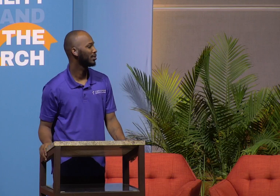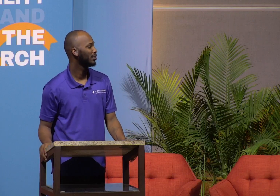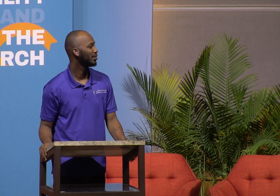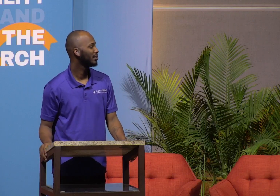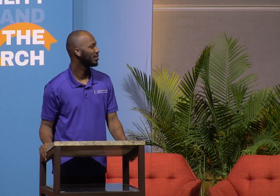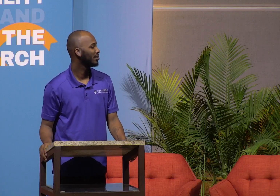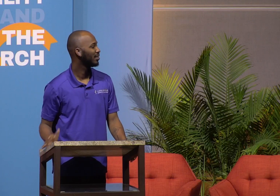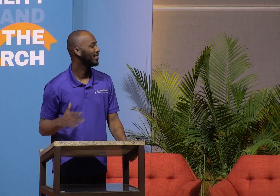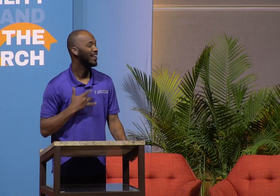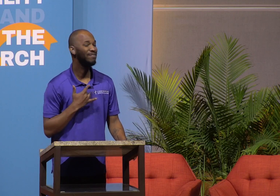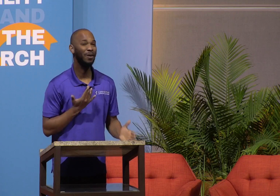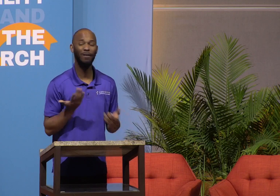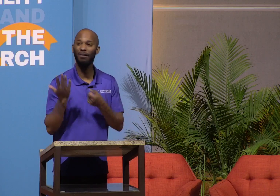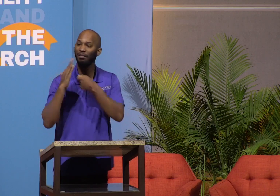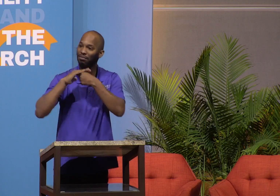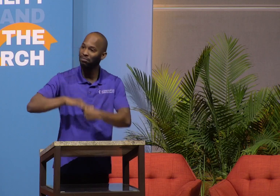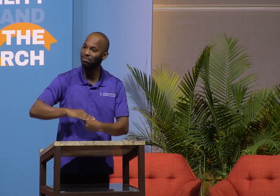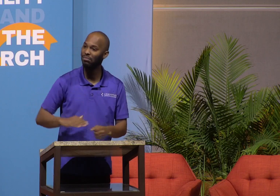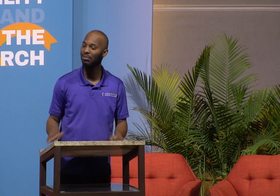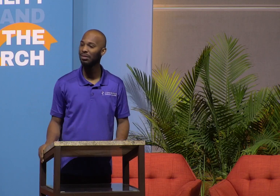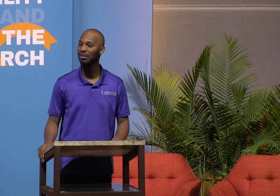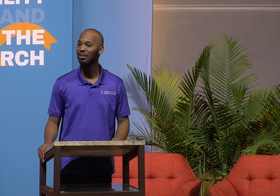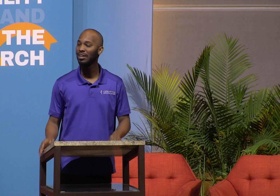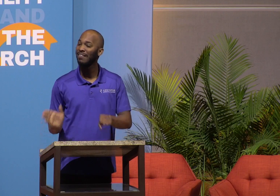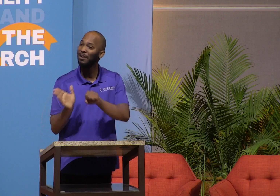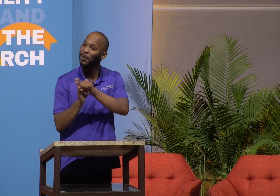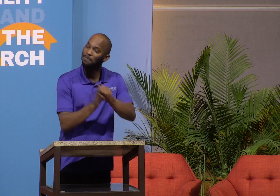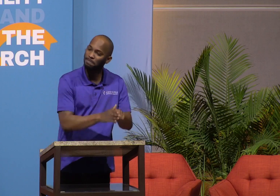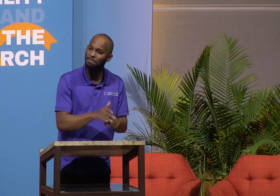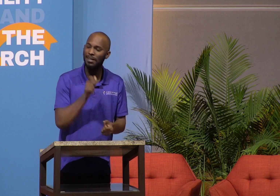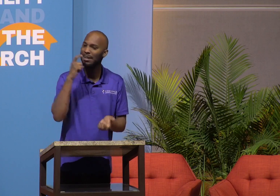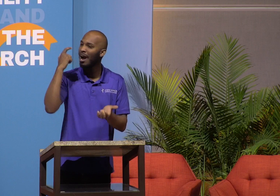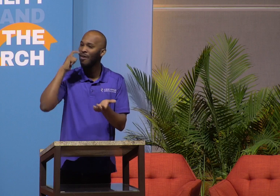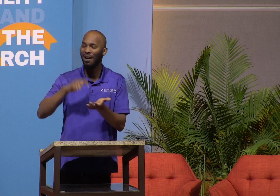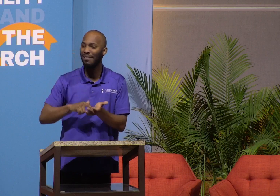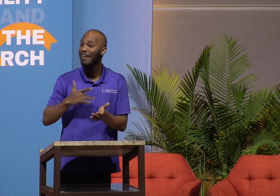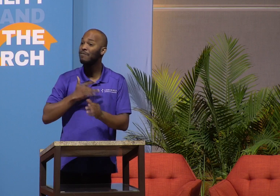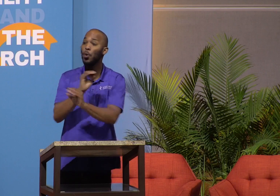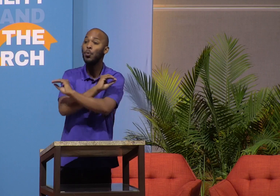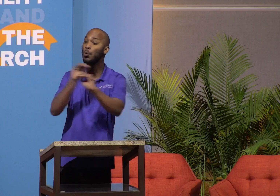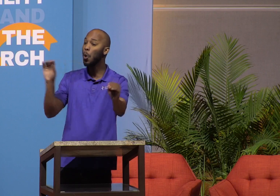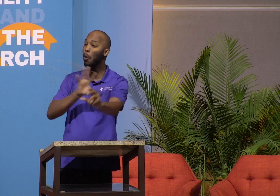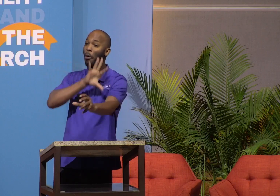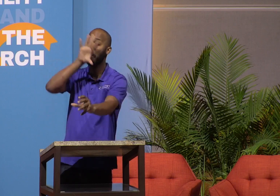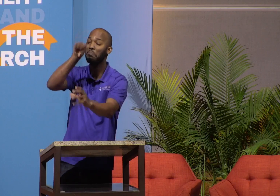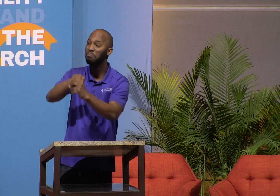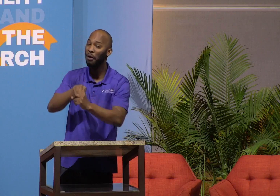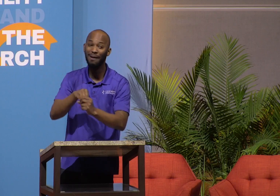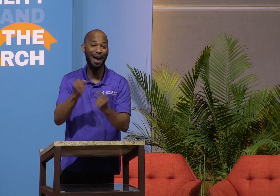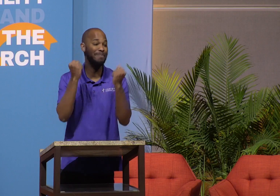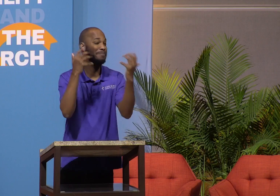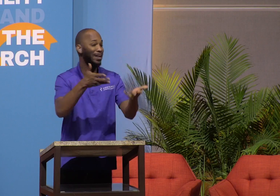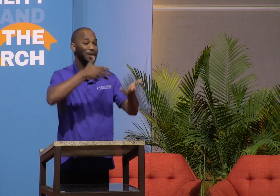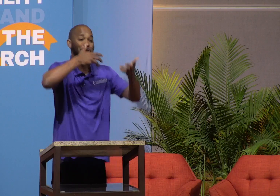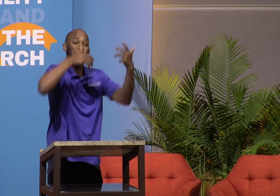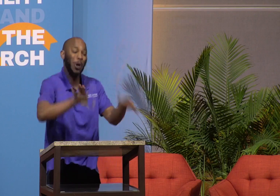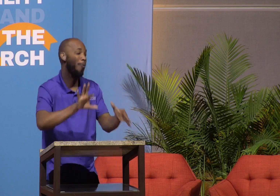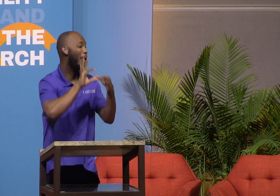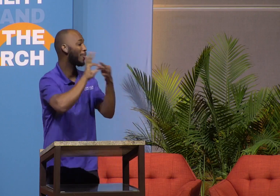church, there's a sense of hurt or oppression or not even realizing that some of these are there,